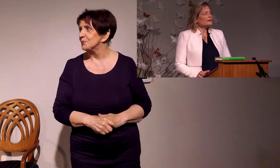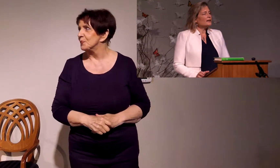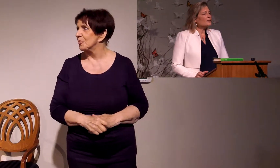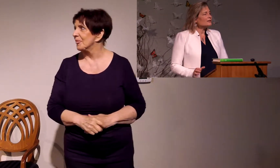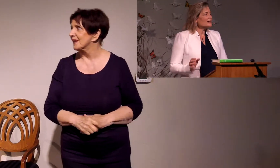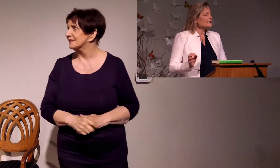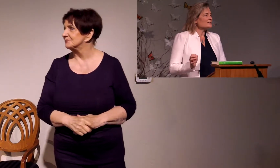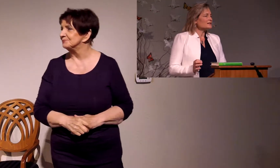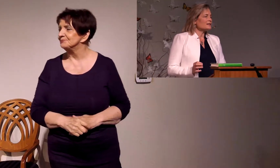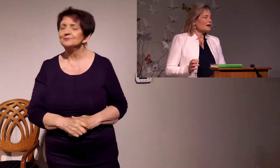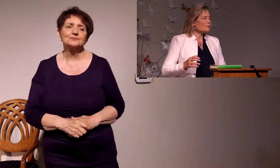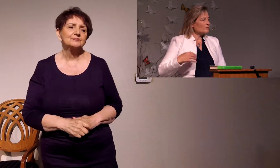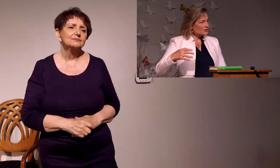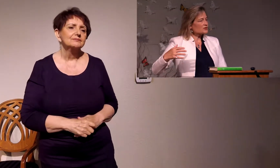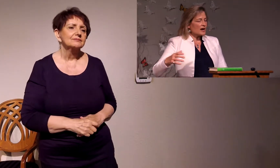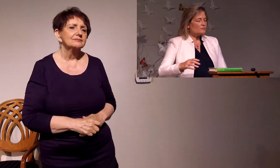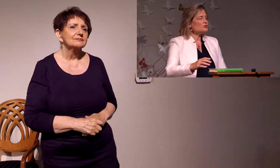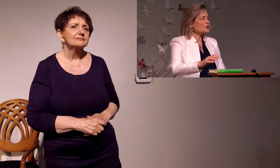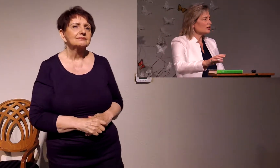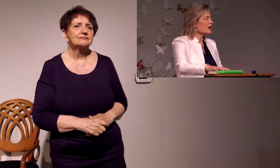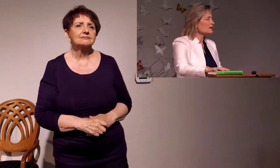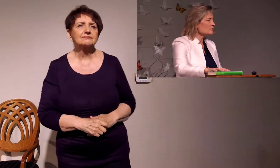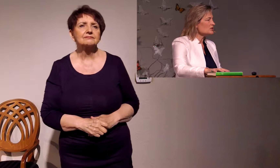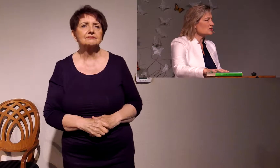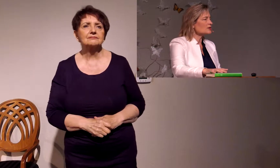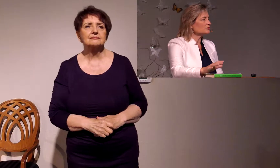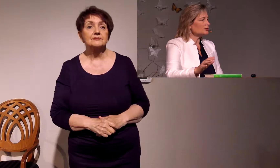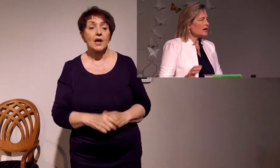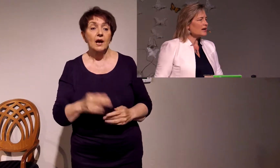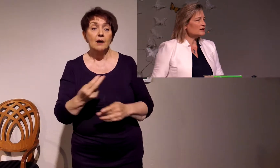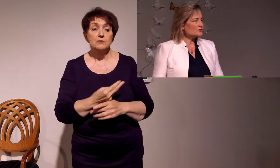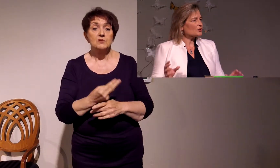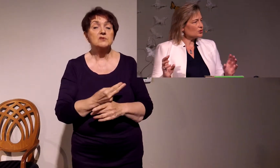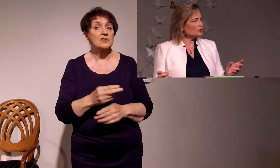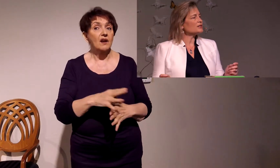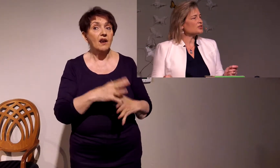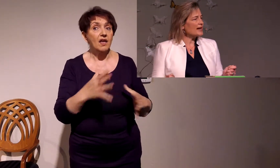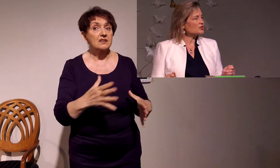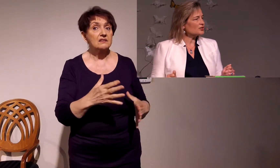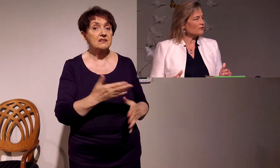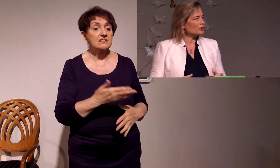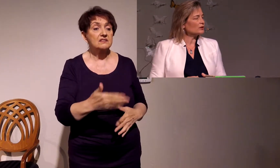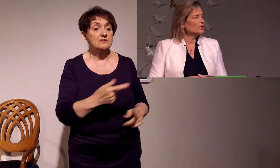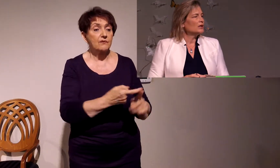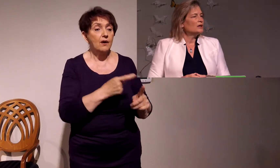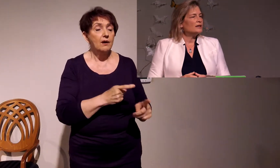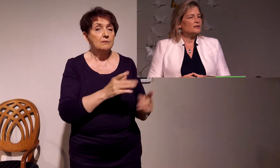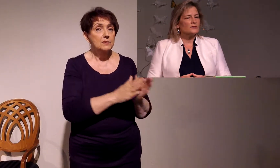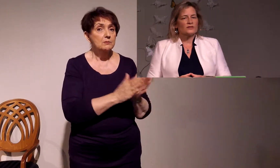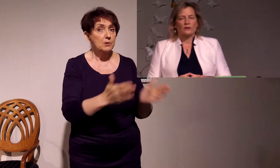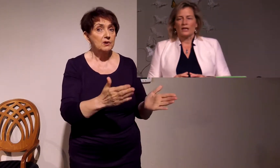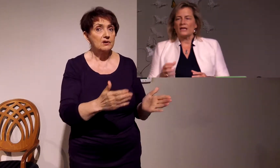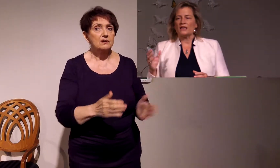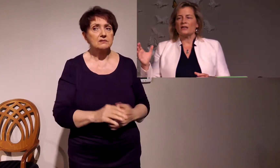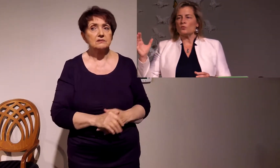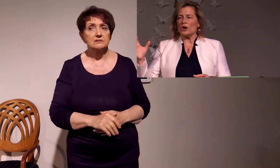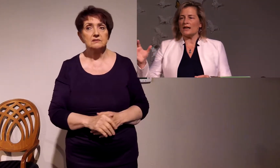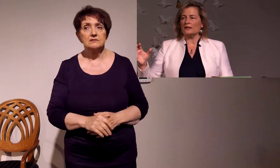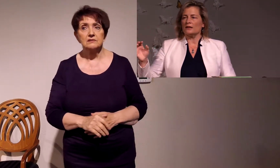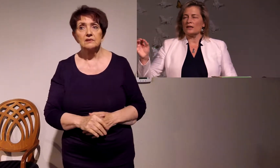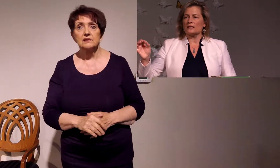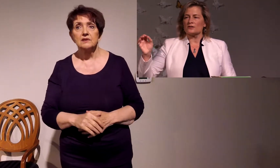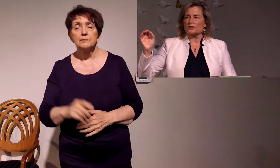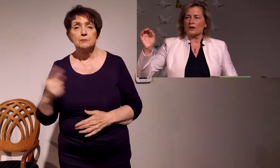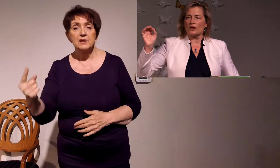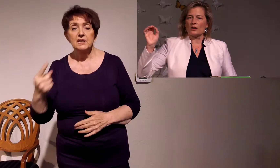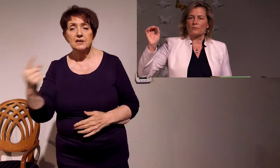now, the other thing is, because I'm using a lot of the material today, so you'll get a taste of her, is